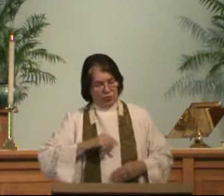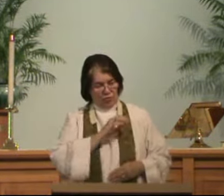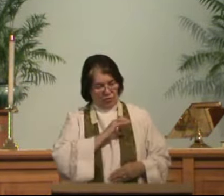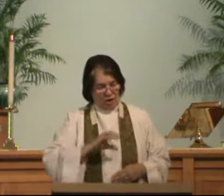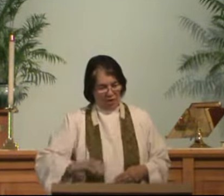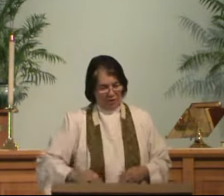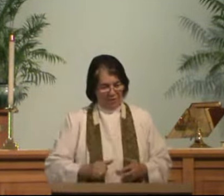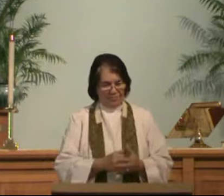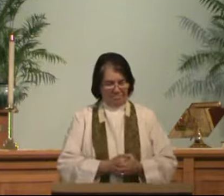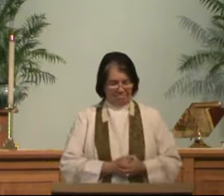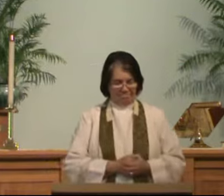Lord Christ.